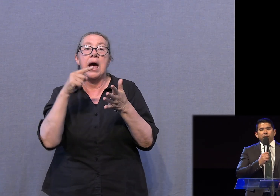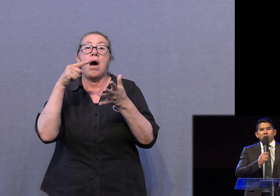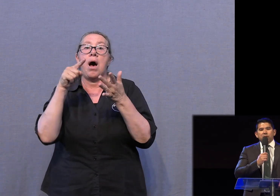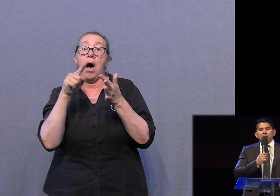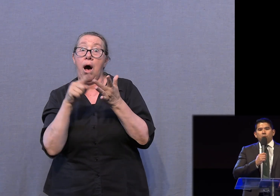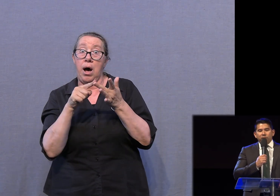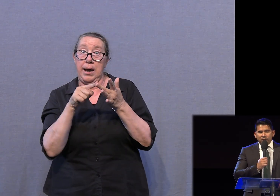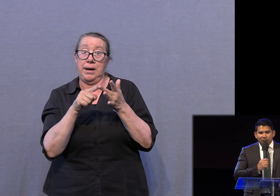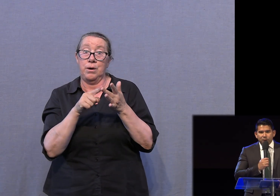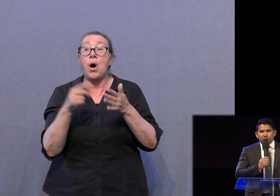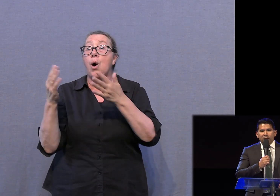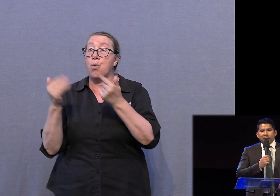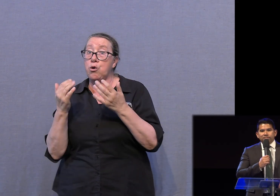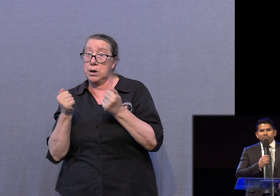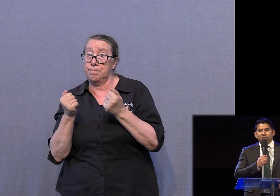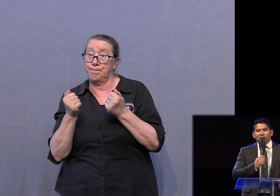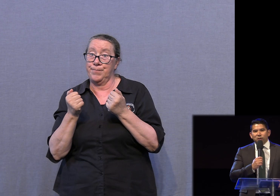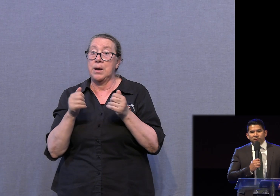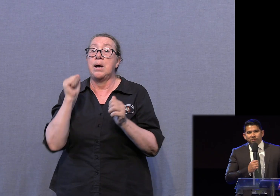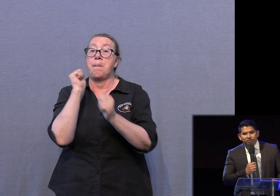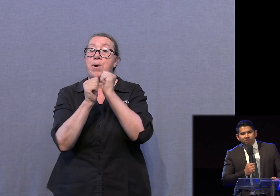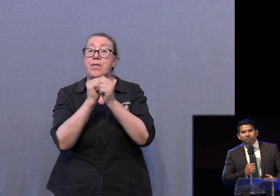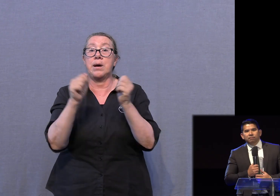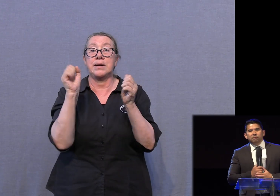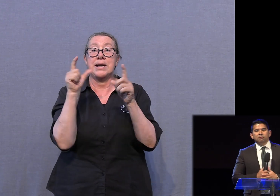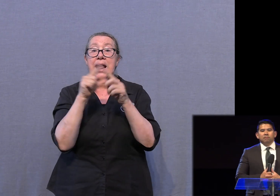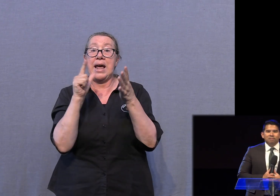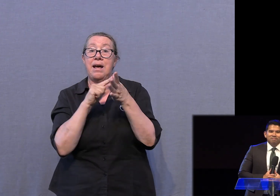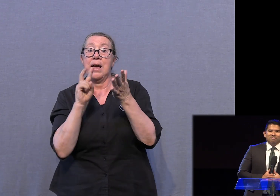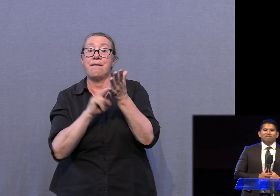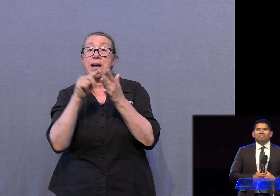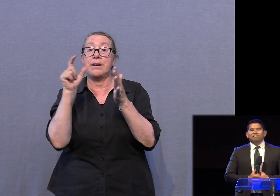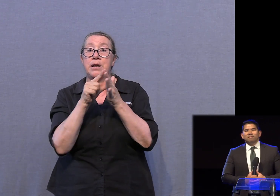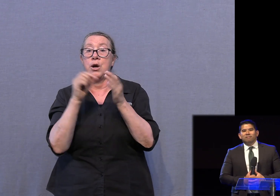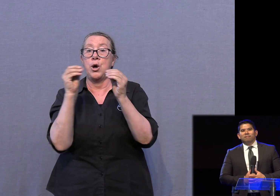this conference, Reverend David Bernard. Thank you.